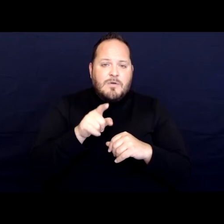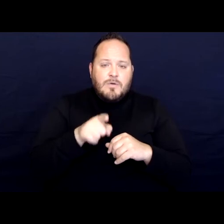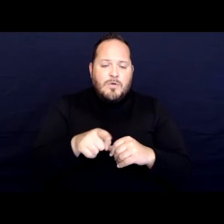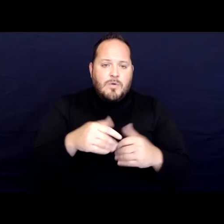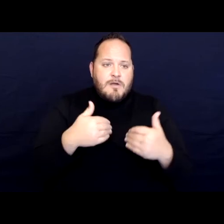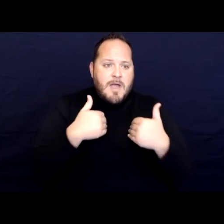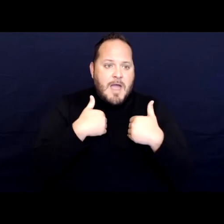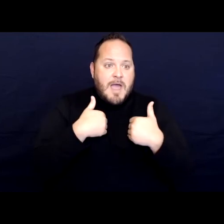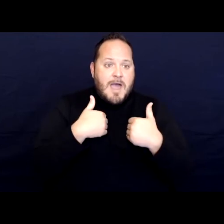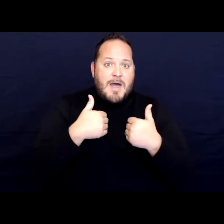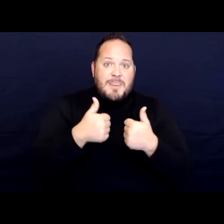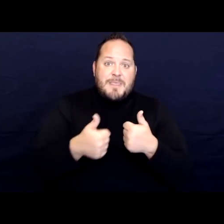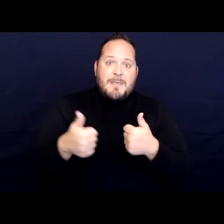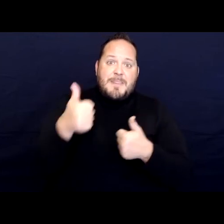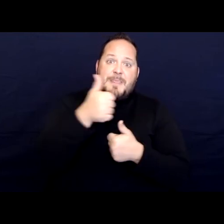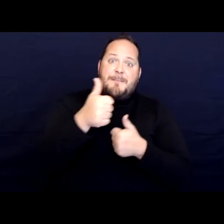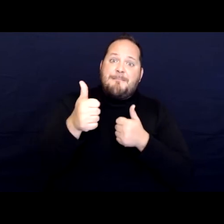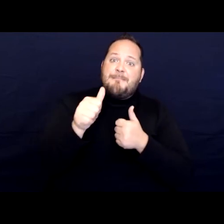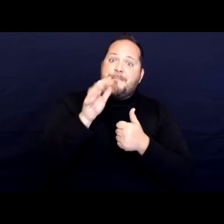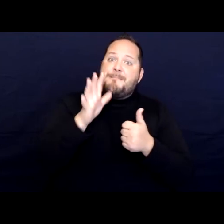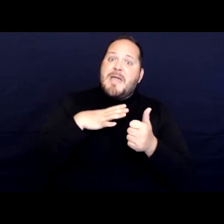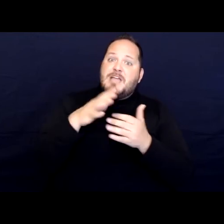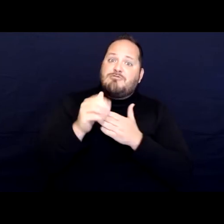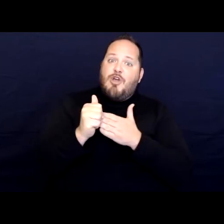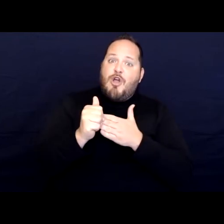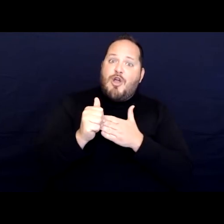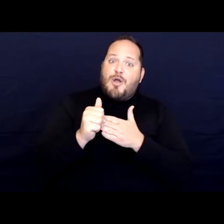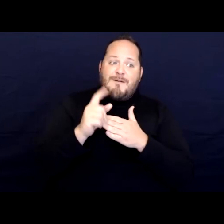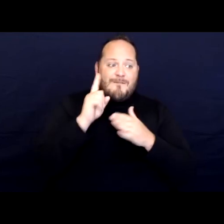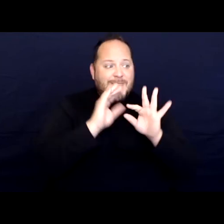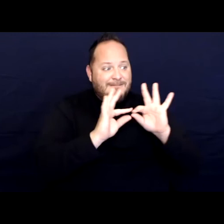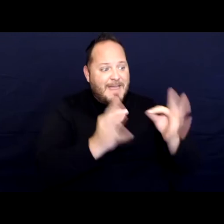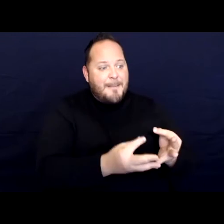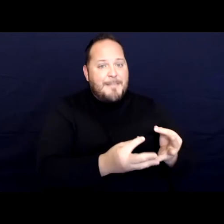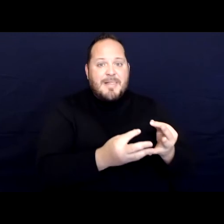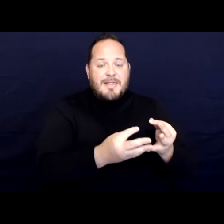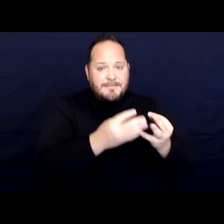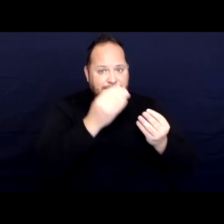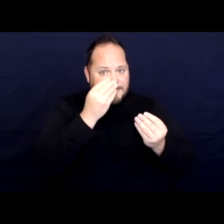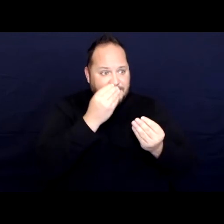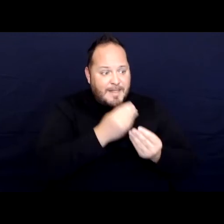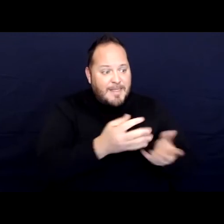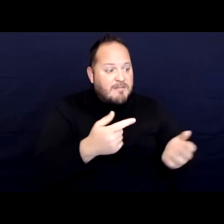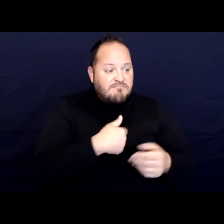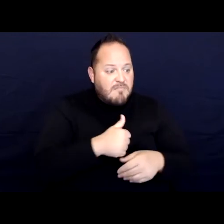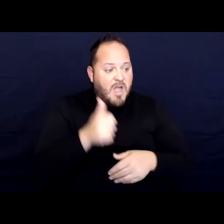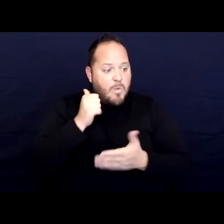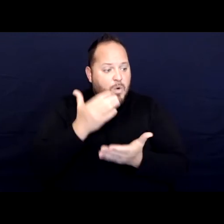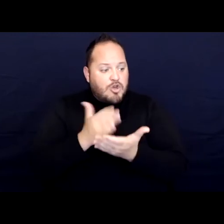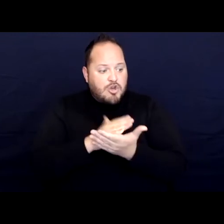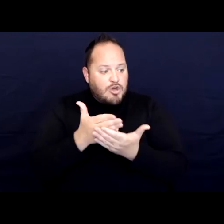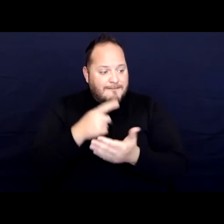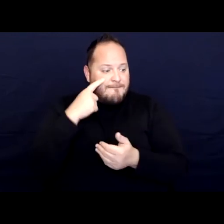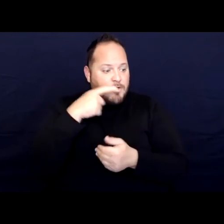the matriarch of the family telling everyone else, that she wasn't going to cook for them unless they went and got